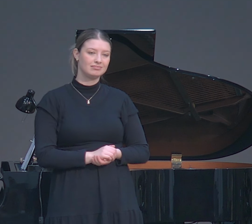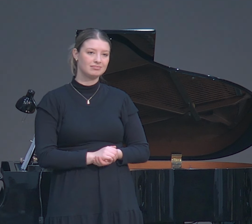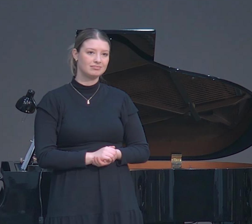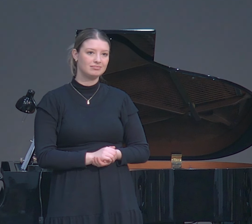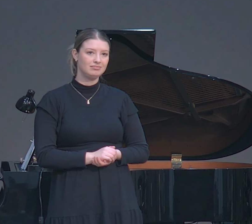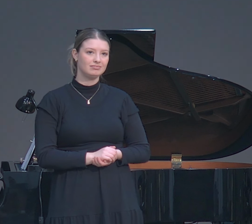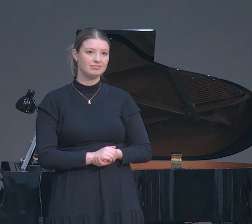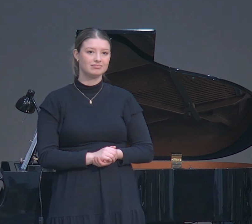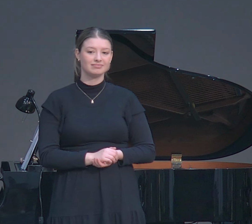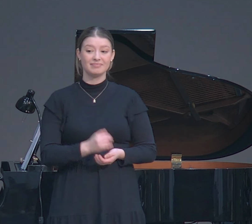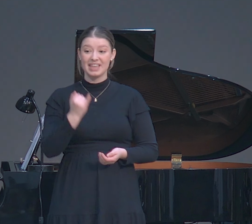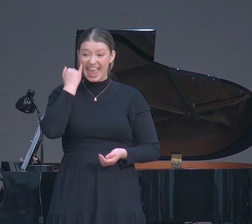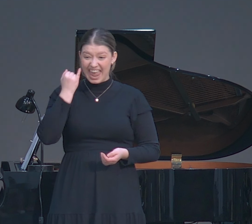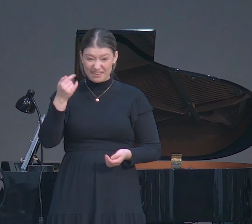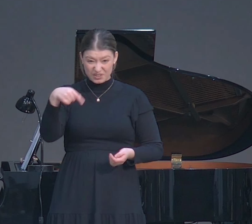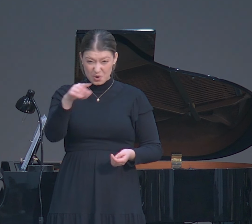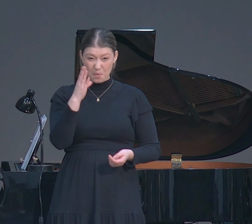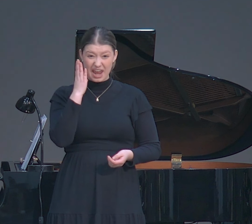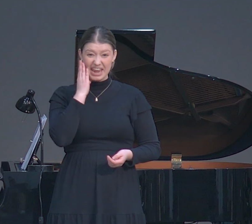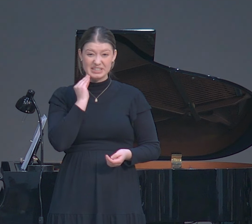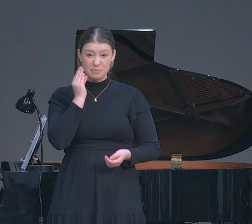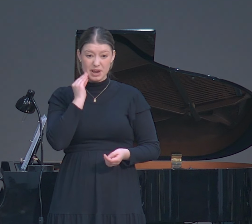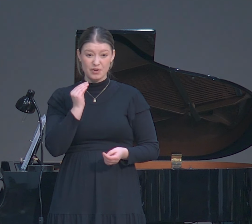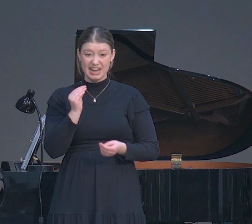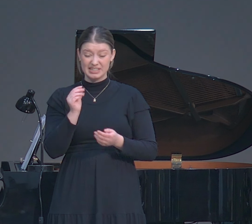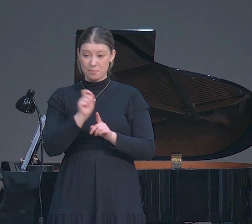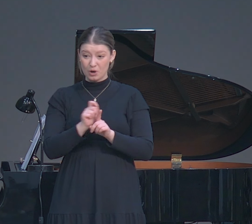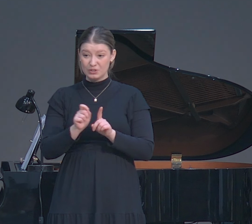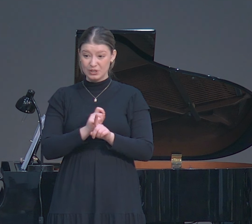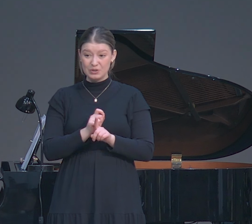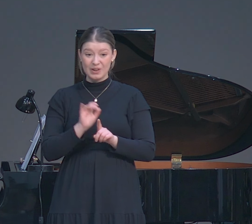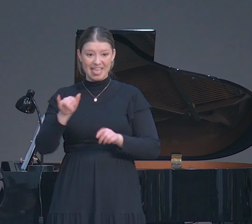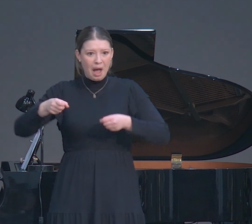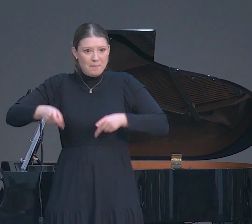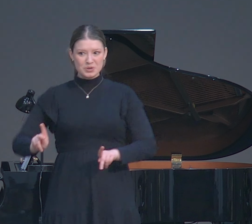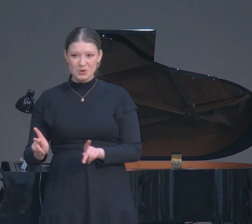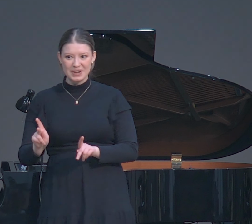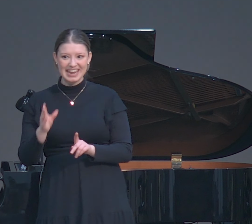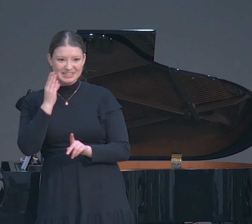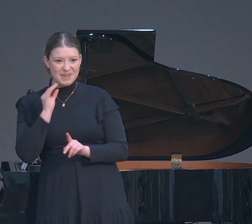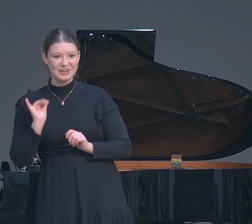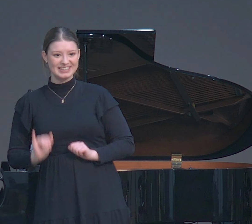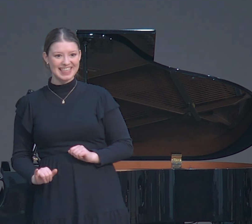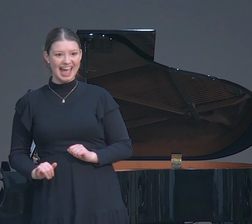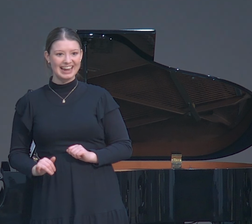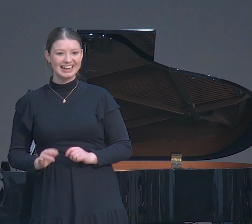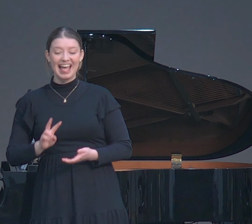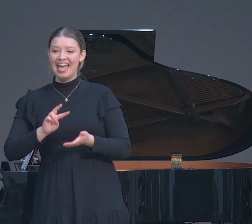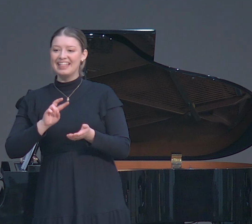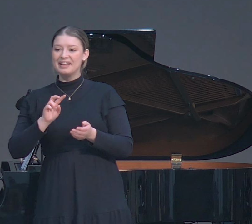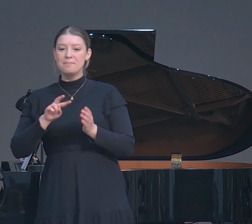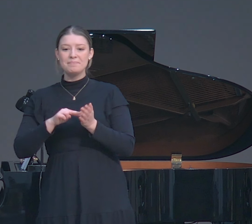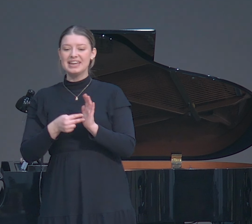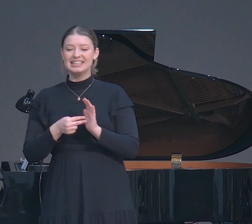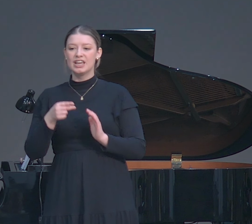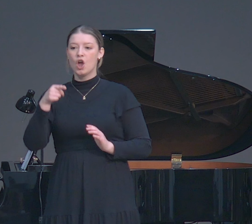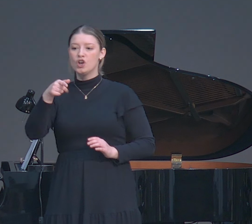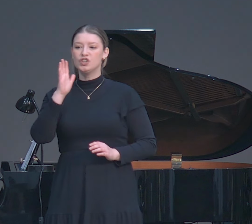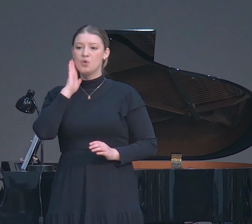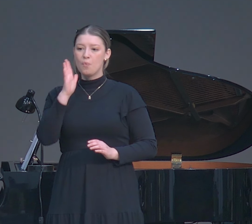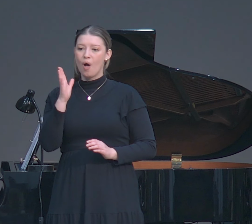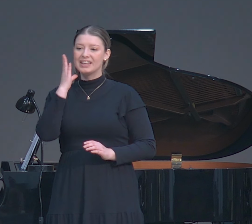Listen, friends, if you get to go through persecution, and I say get to, if you get to go through persecution, you are going to experience a side of God that few of us